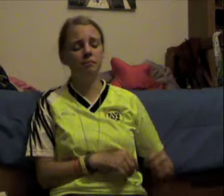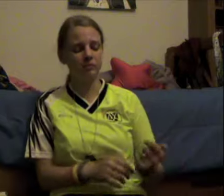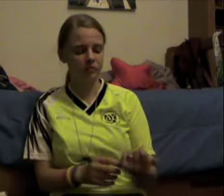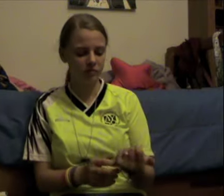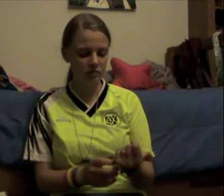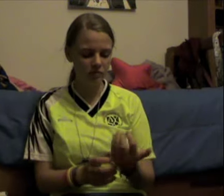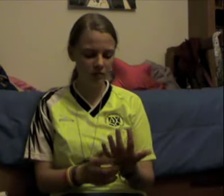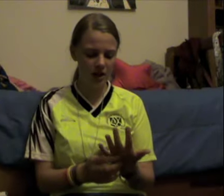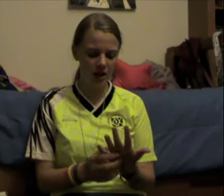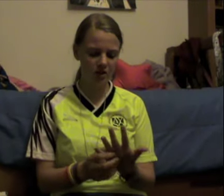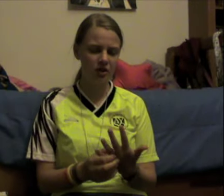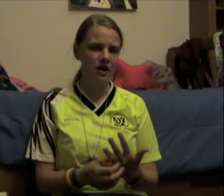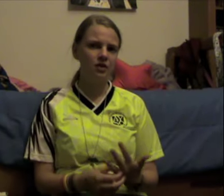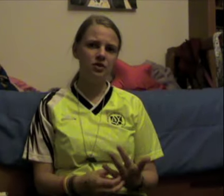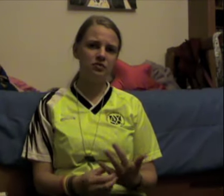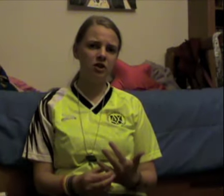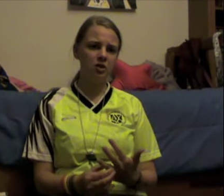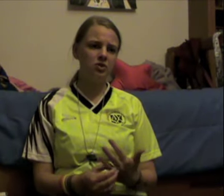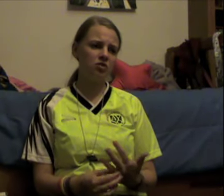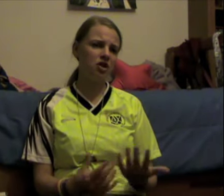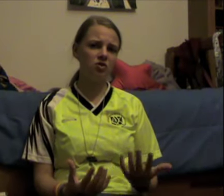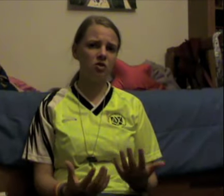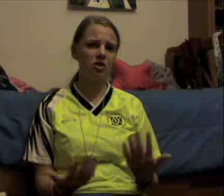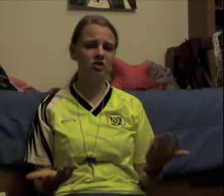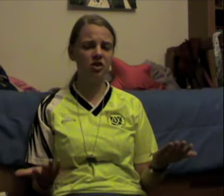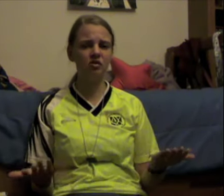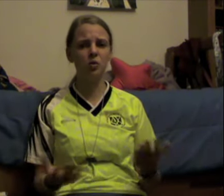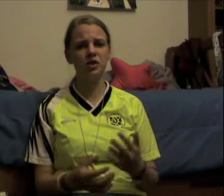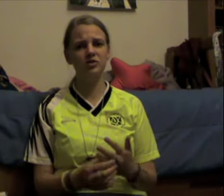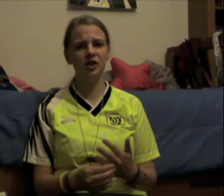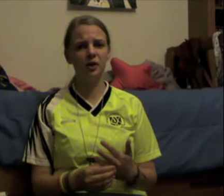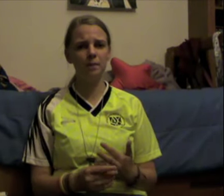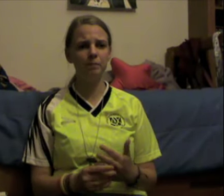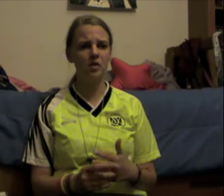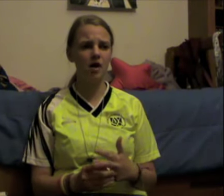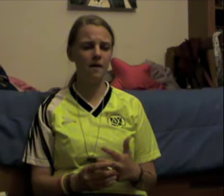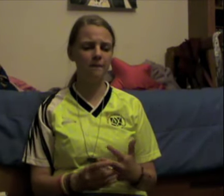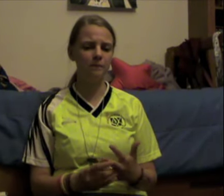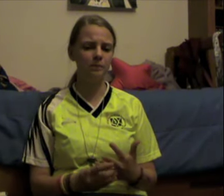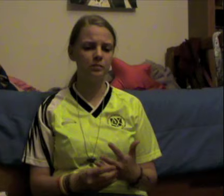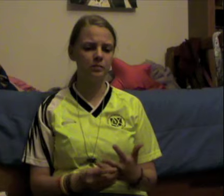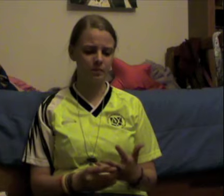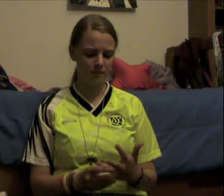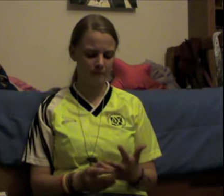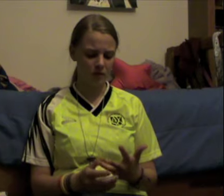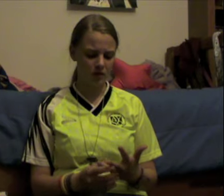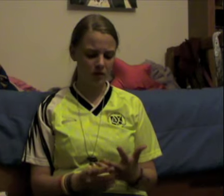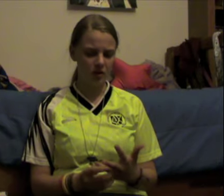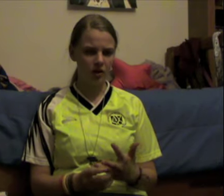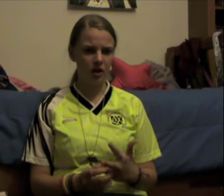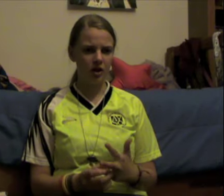and this video is a request video, and